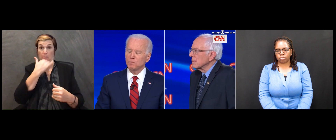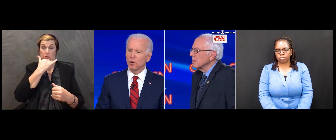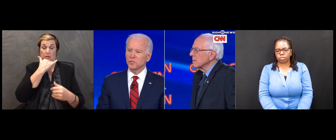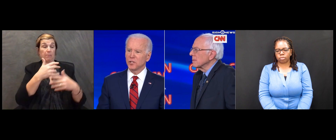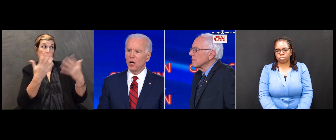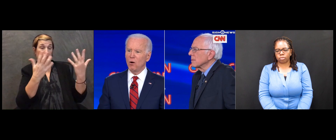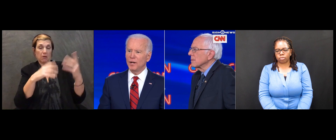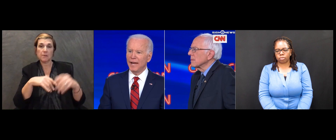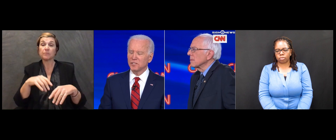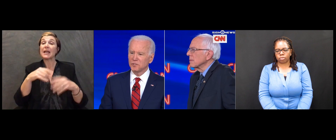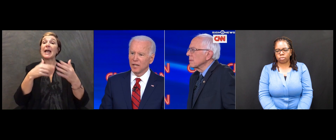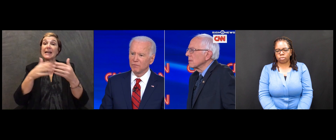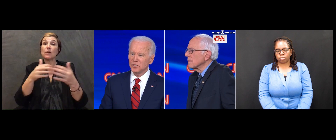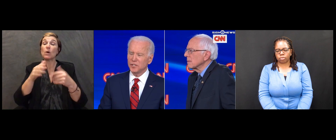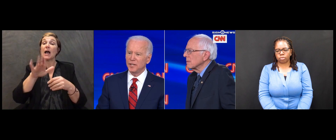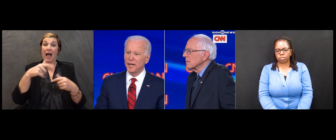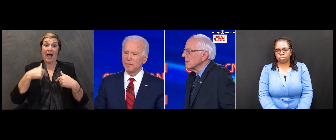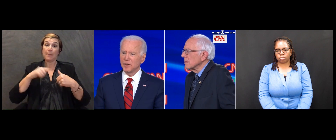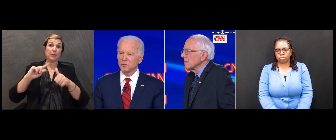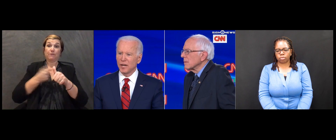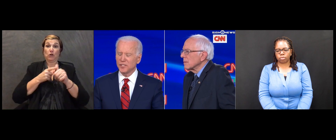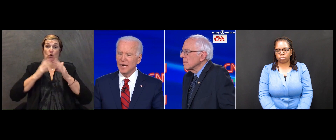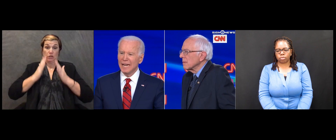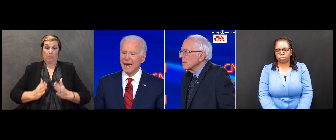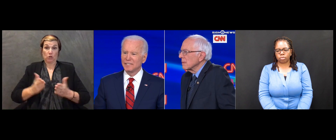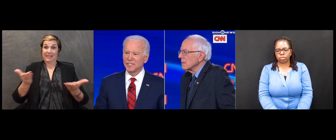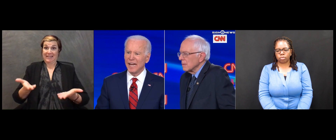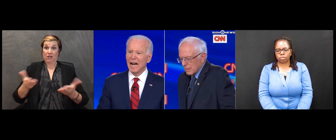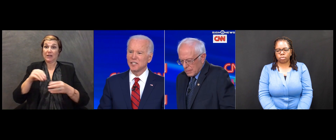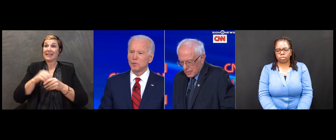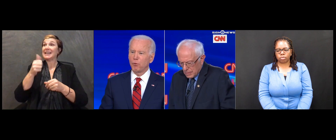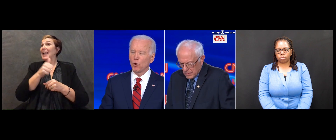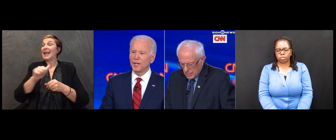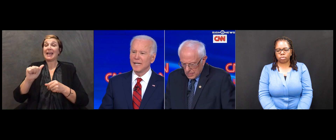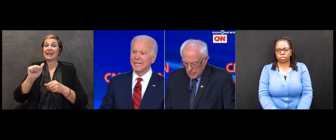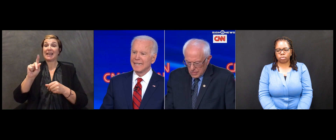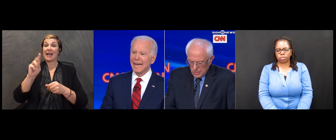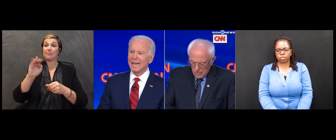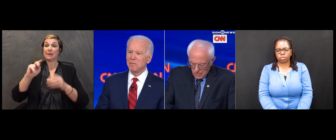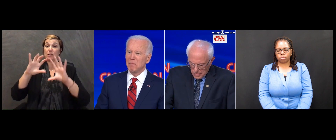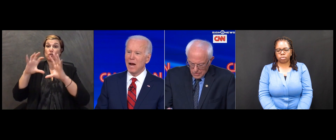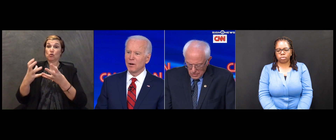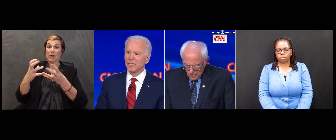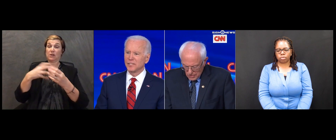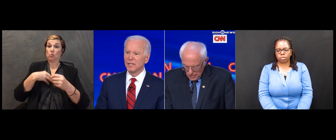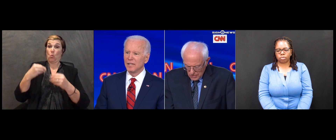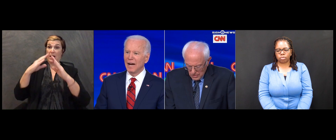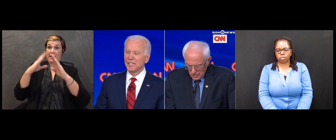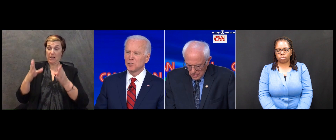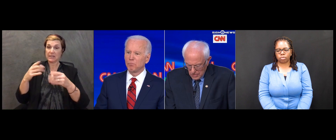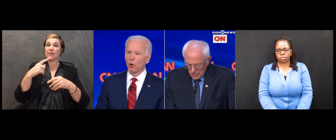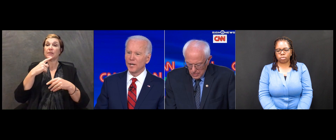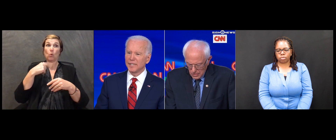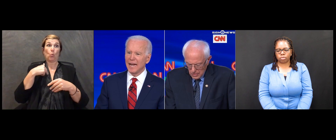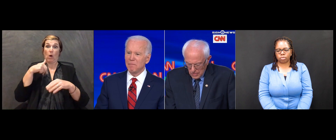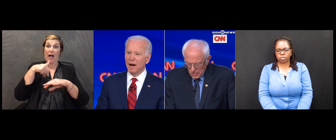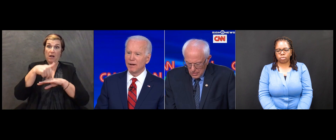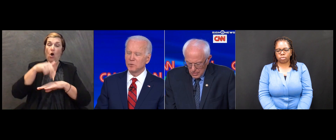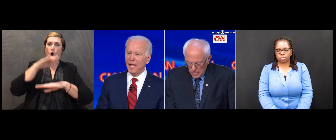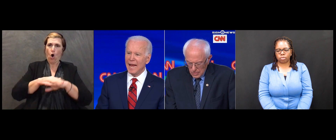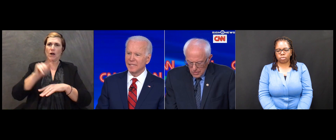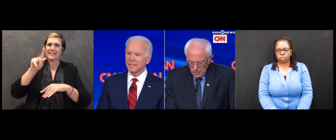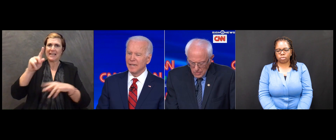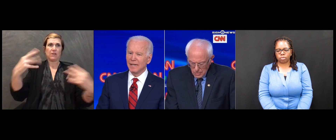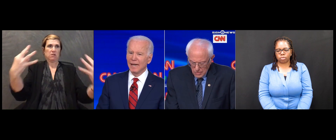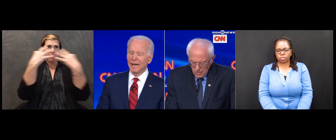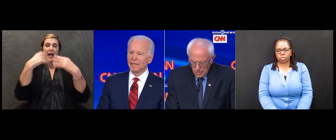the first person to go on national television in any administration and say I supported gay marriage. I supported gay marriage